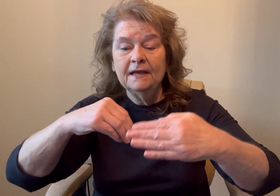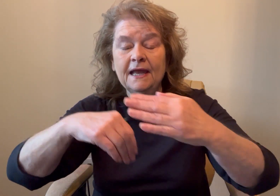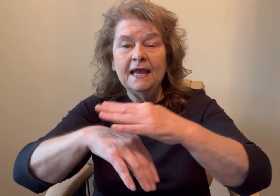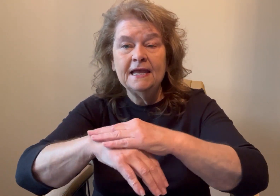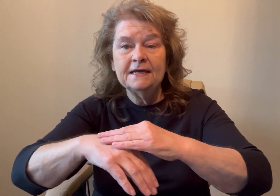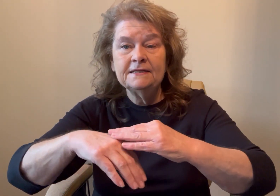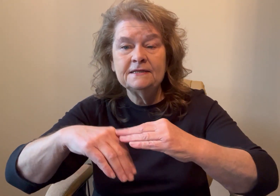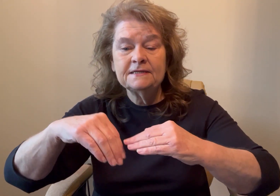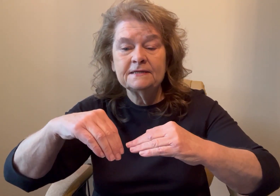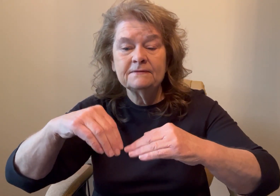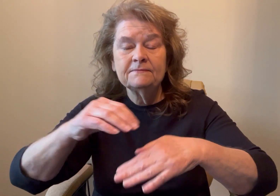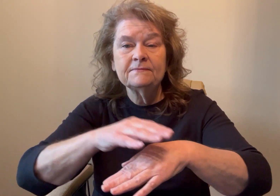hands.